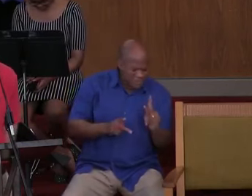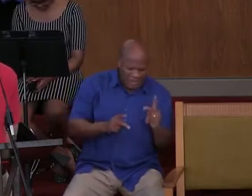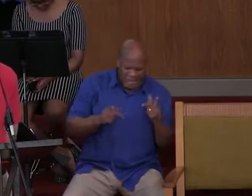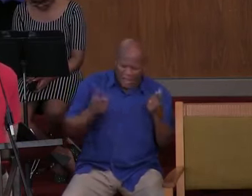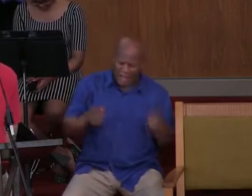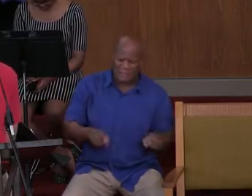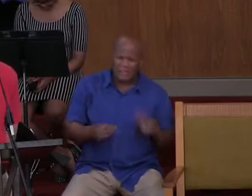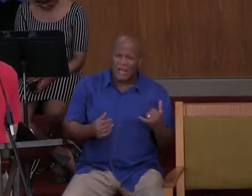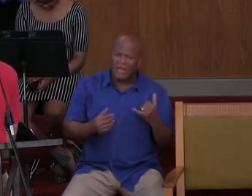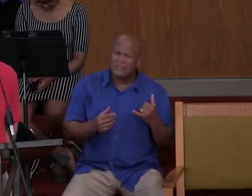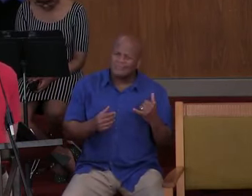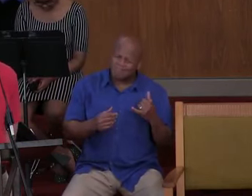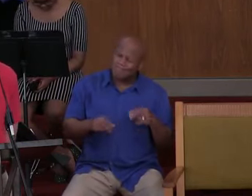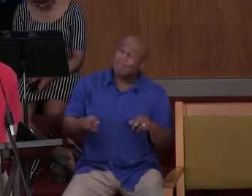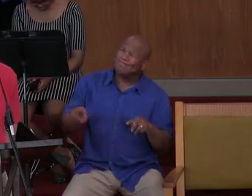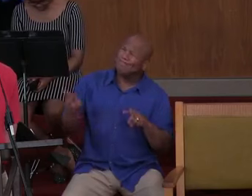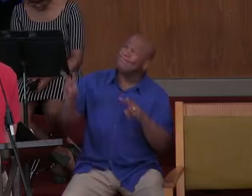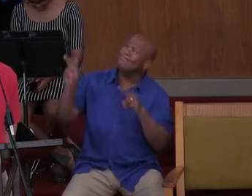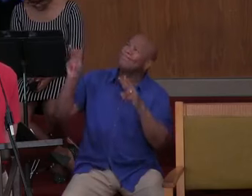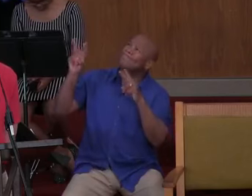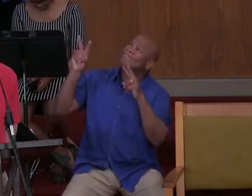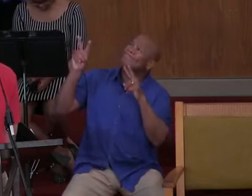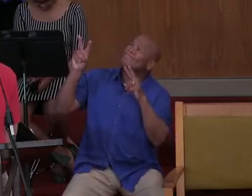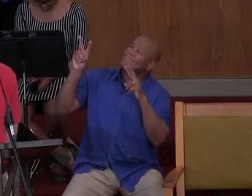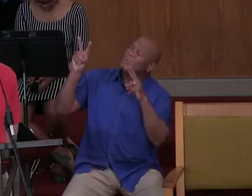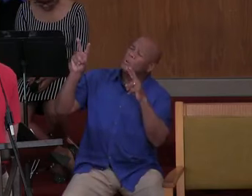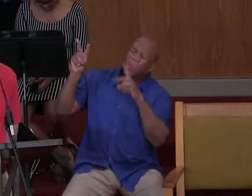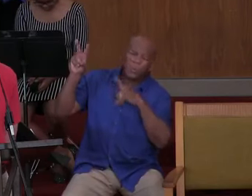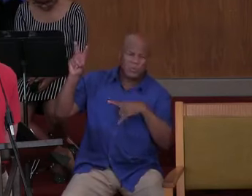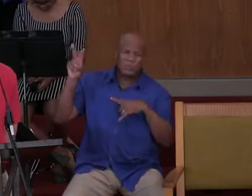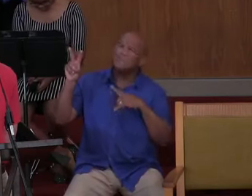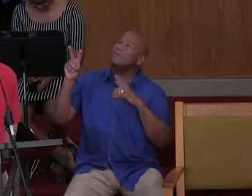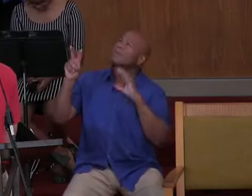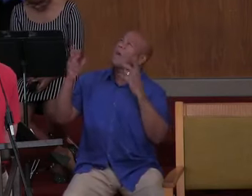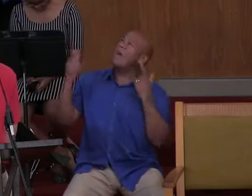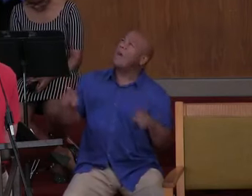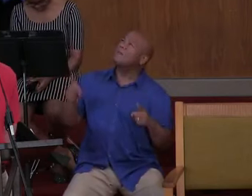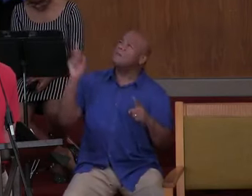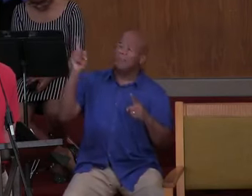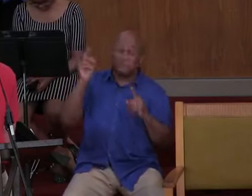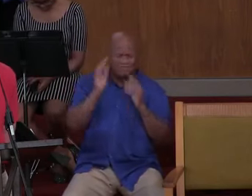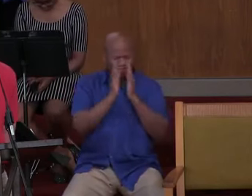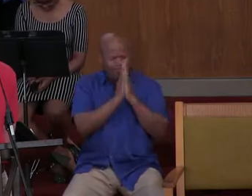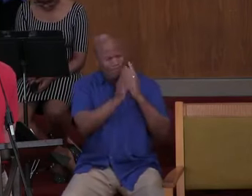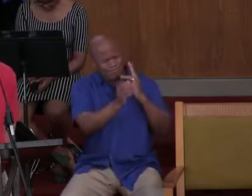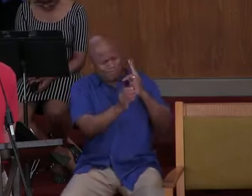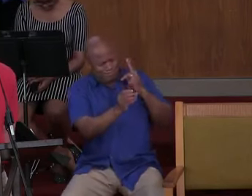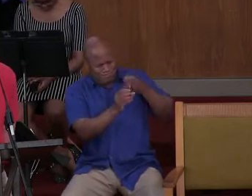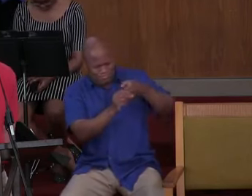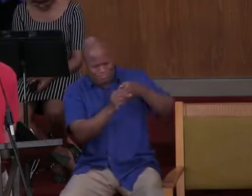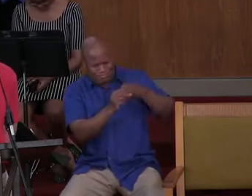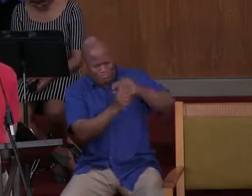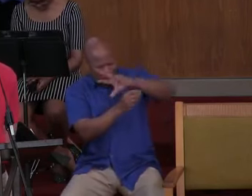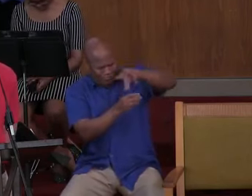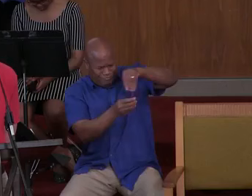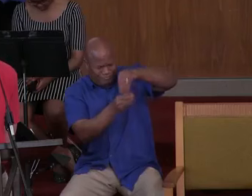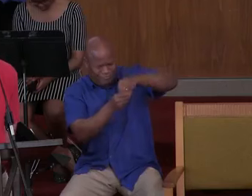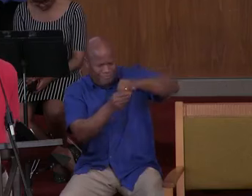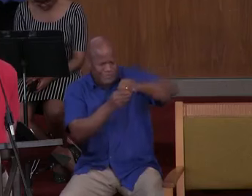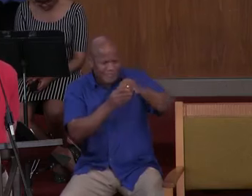right now, Lord. And so, Lord, we just pray for intervention there, Almighty God and Father. We just pray